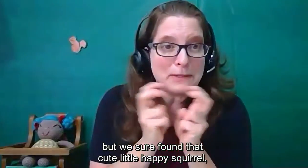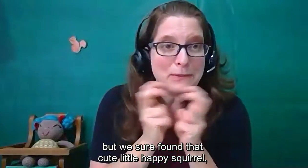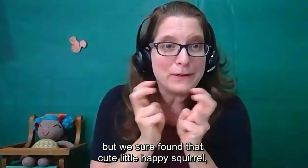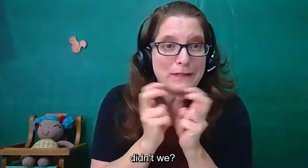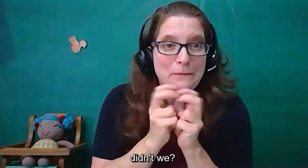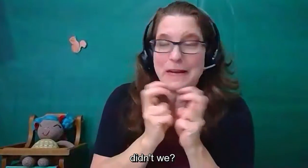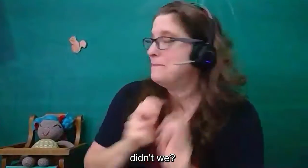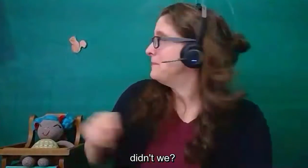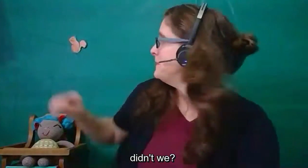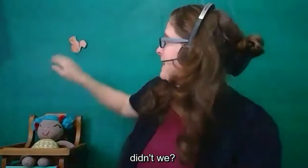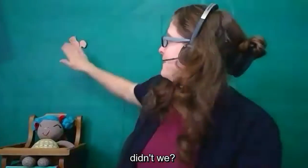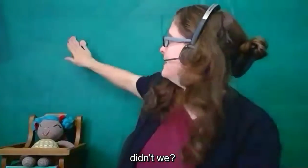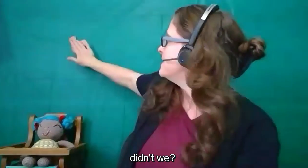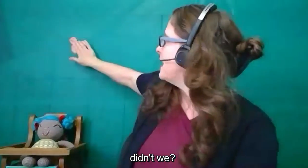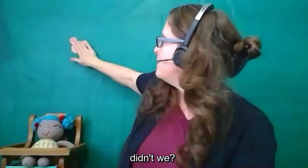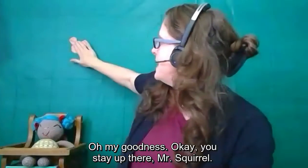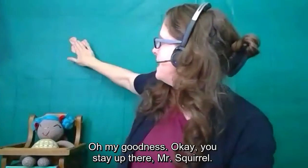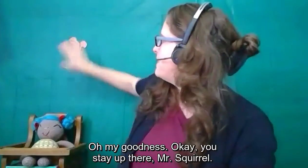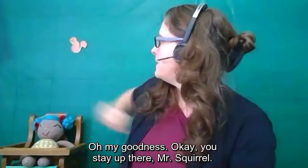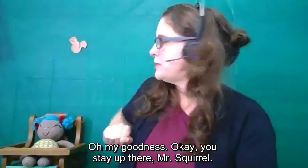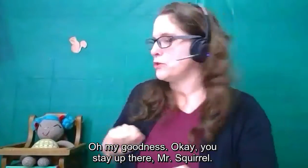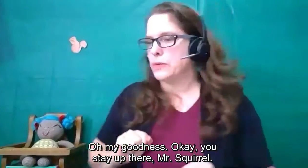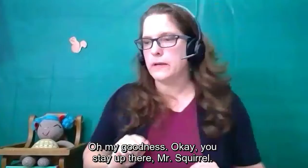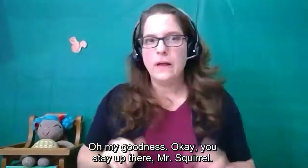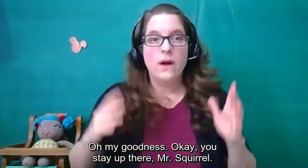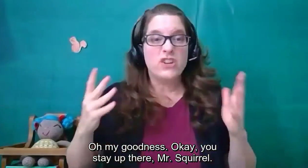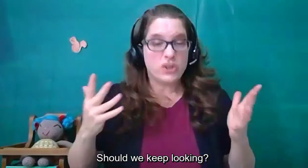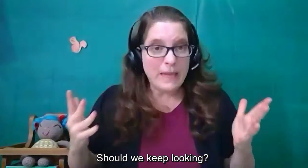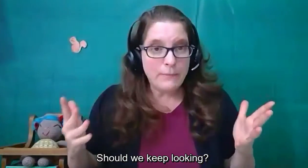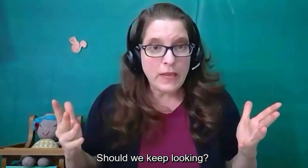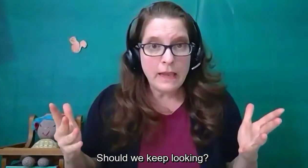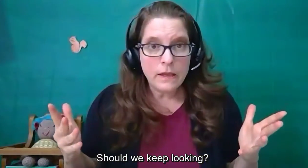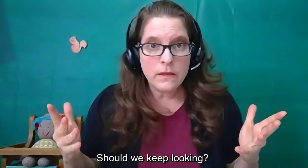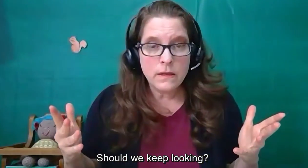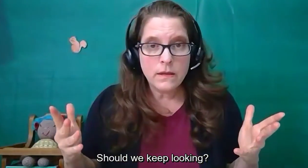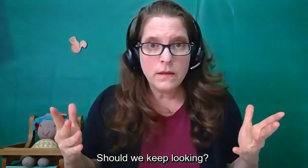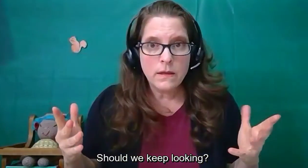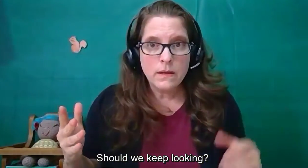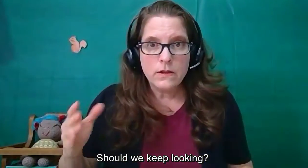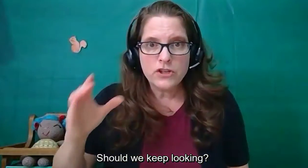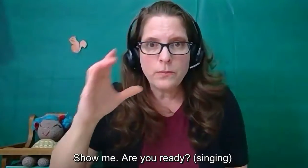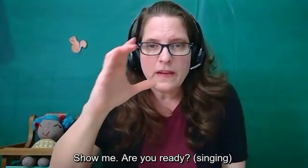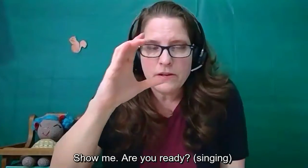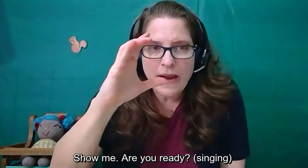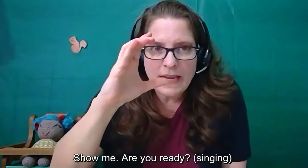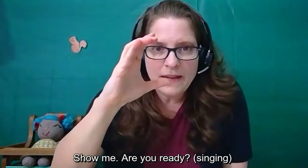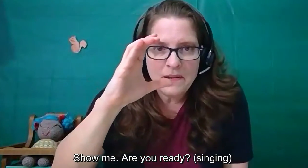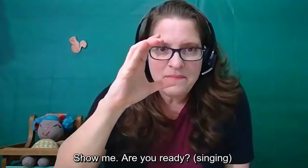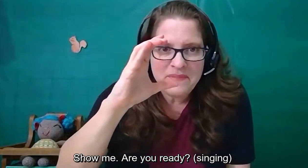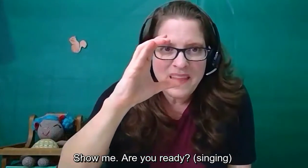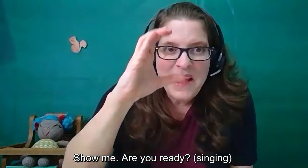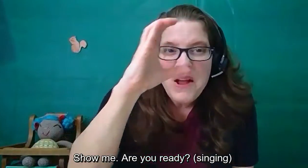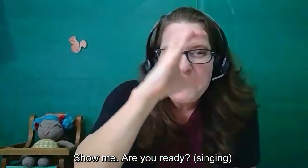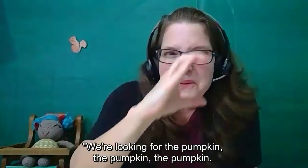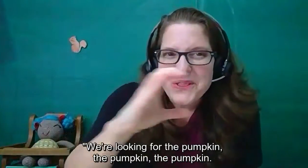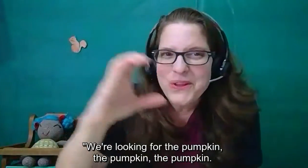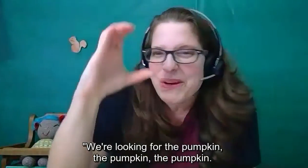squirrel, didn't we? Oh my goodness. Okay, you stay up there, Mr. Squirrel. Should we keep looking? Show me. Are you ready? We're